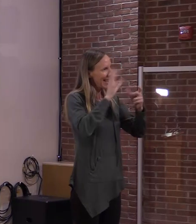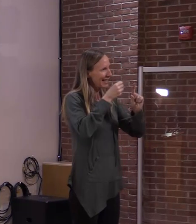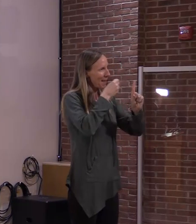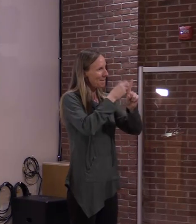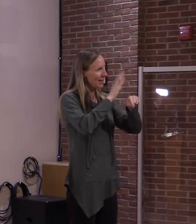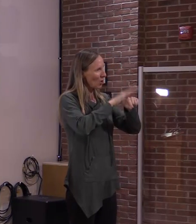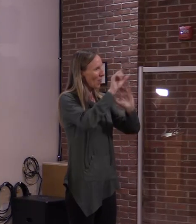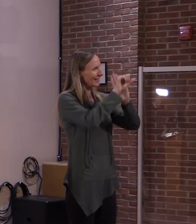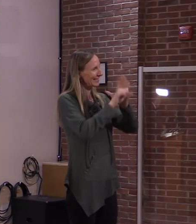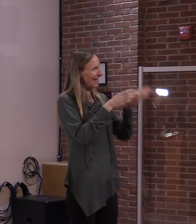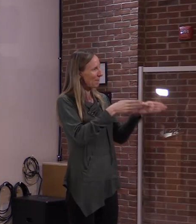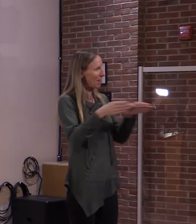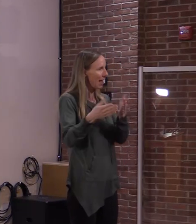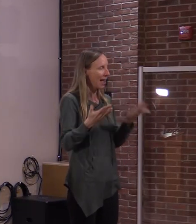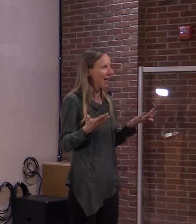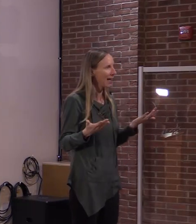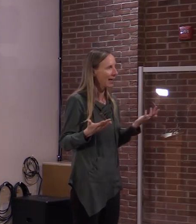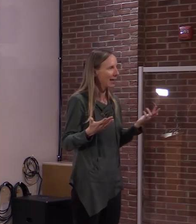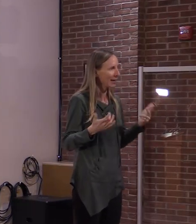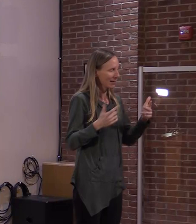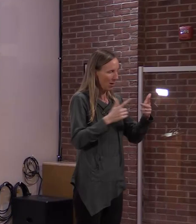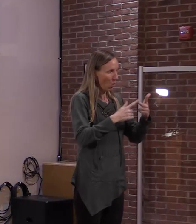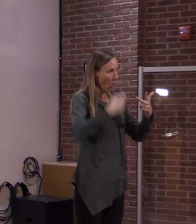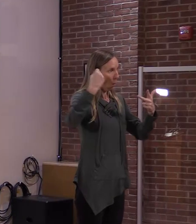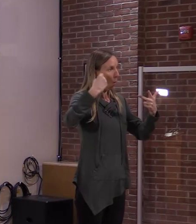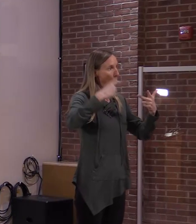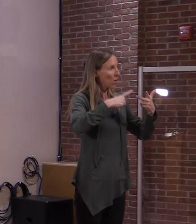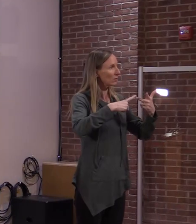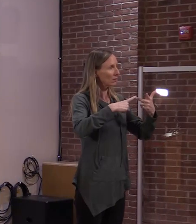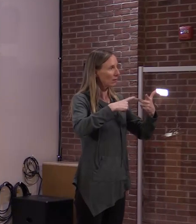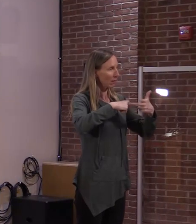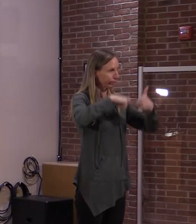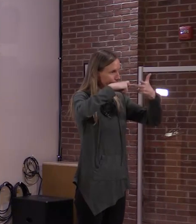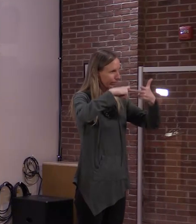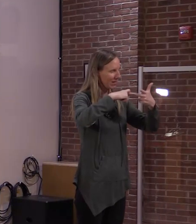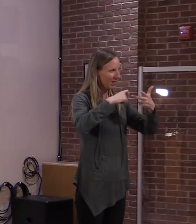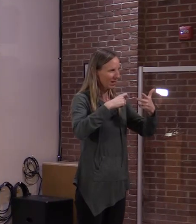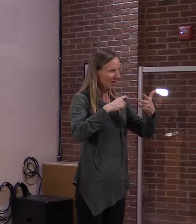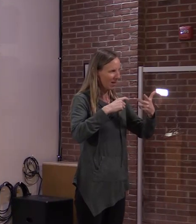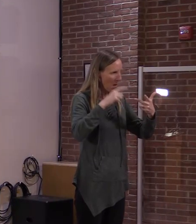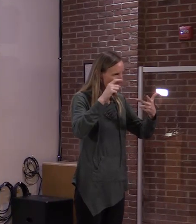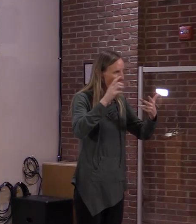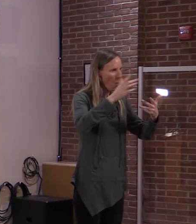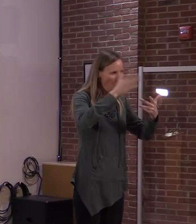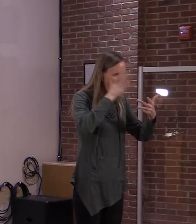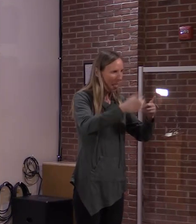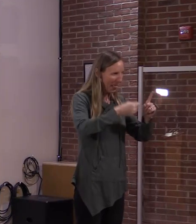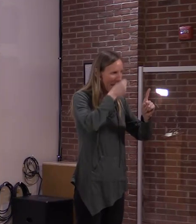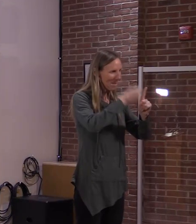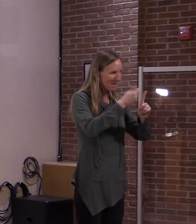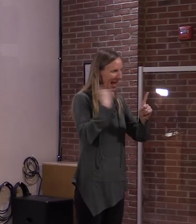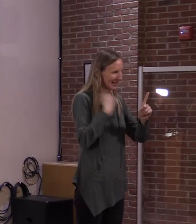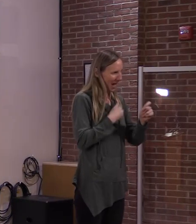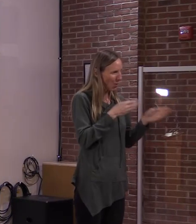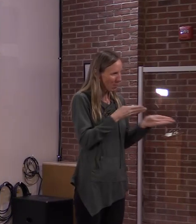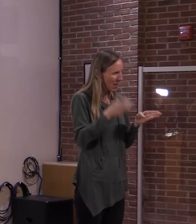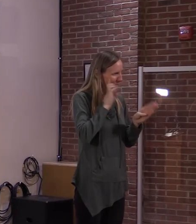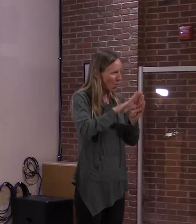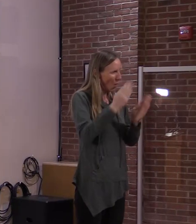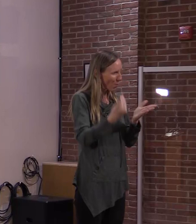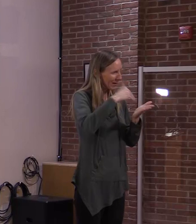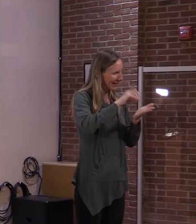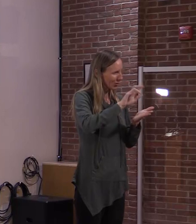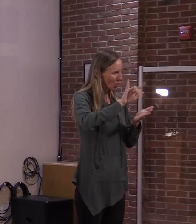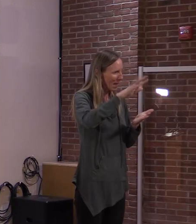to understand, how the loss of the J&J vaccine will not affect the state's reopening plans. When you